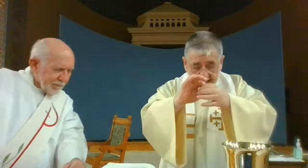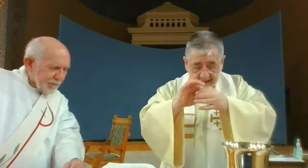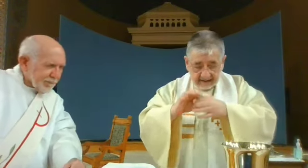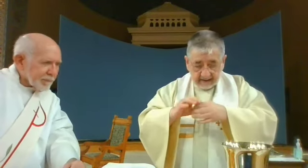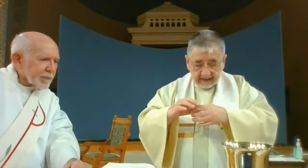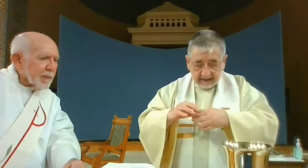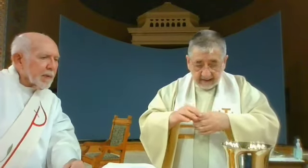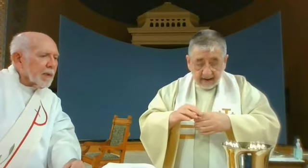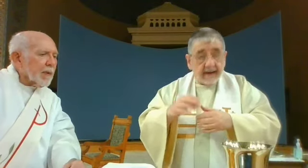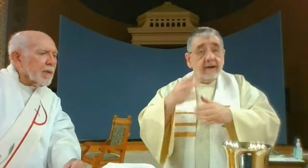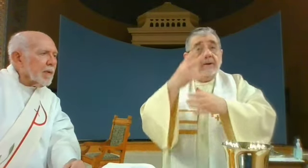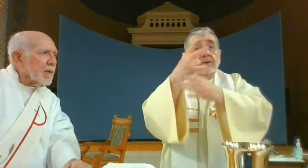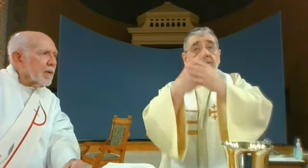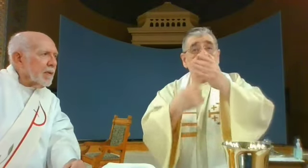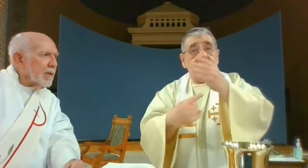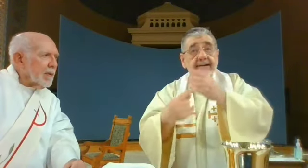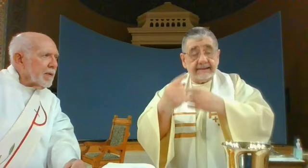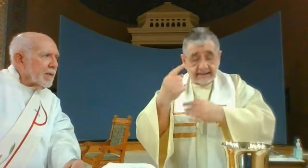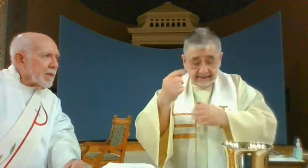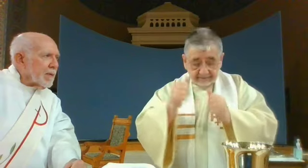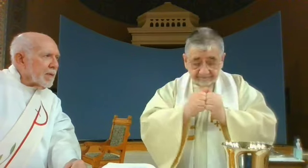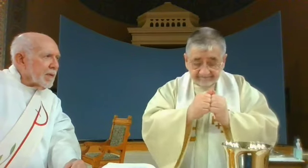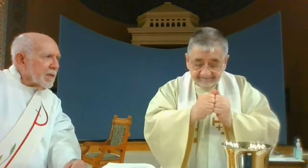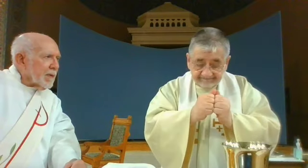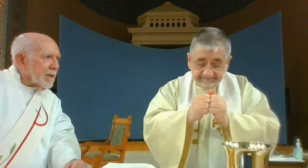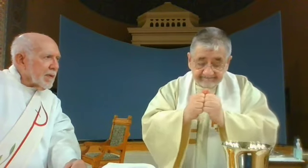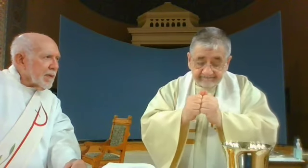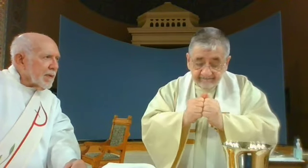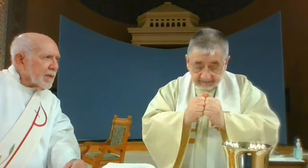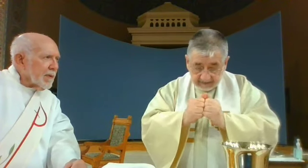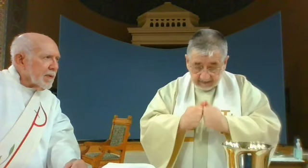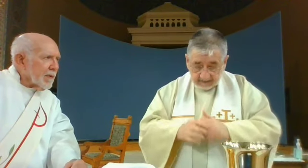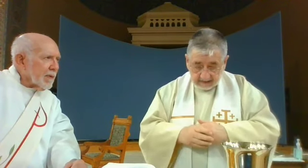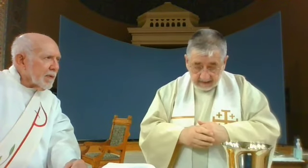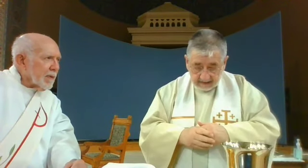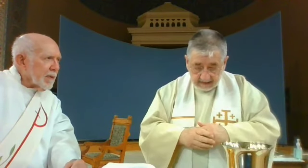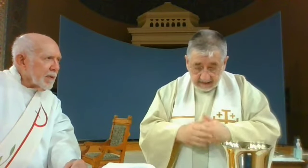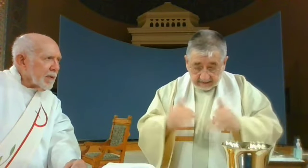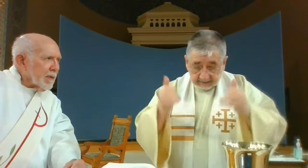but in a Trinity of one substance.